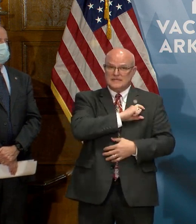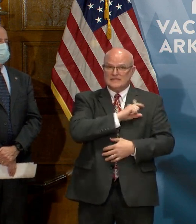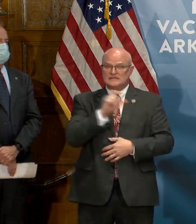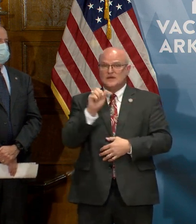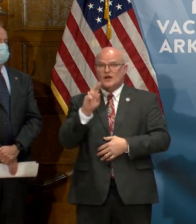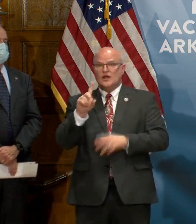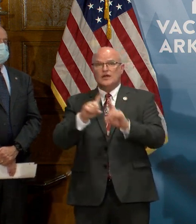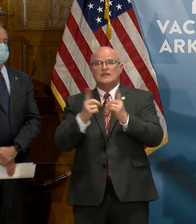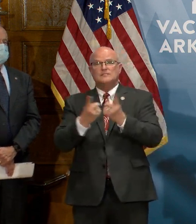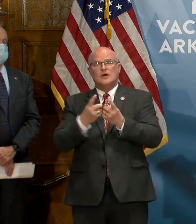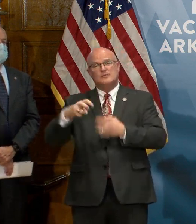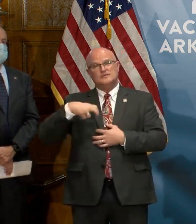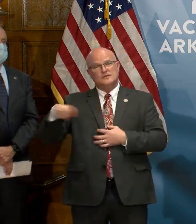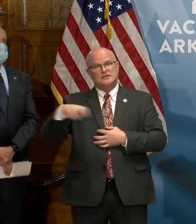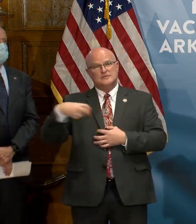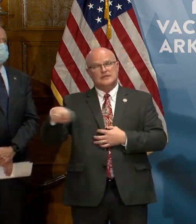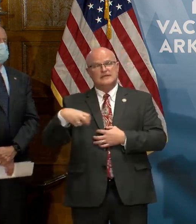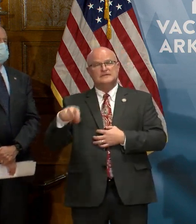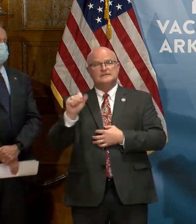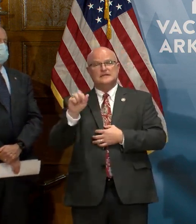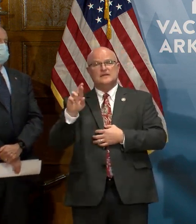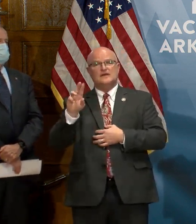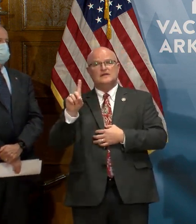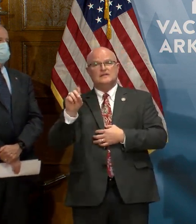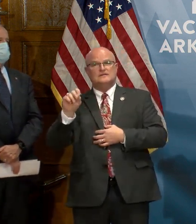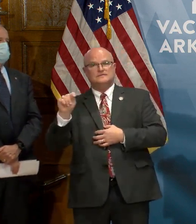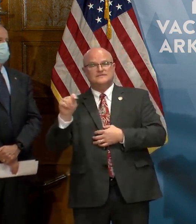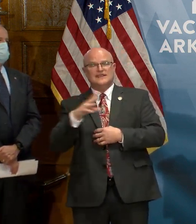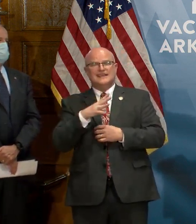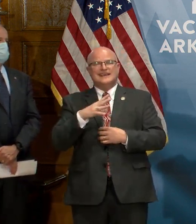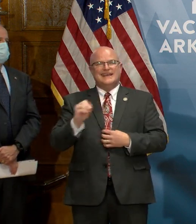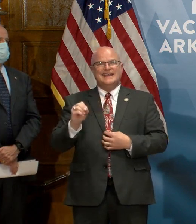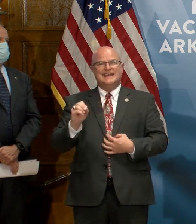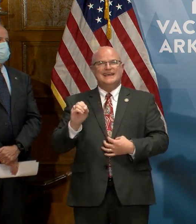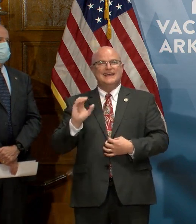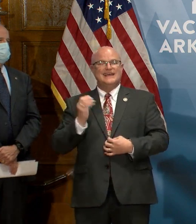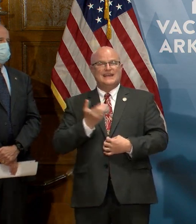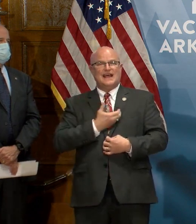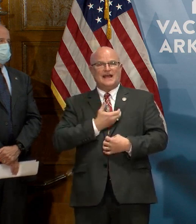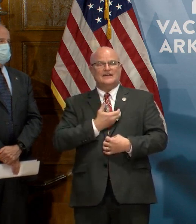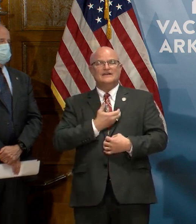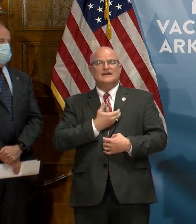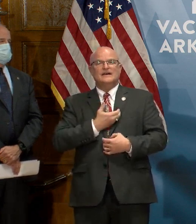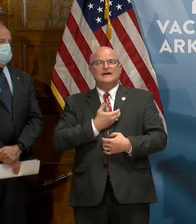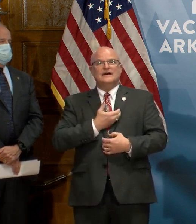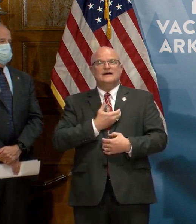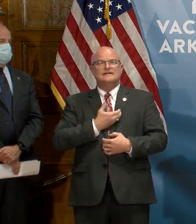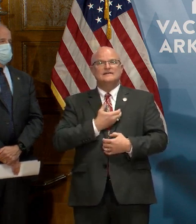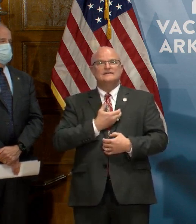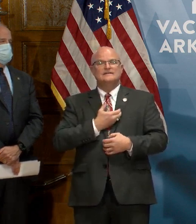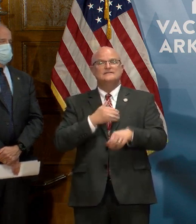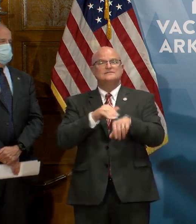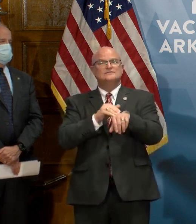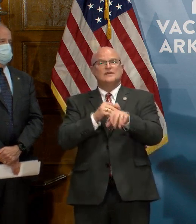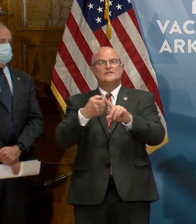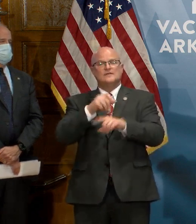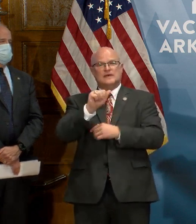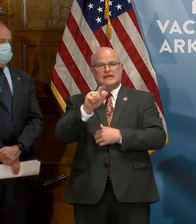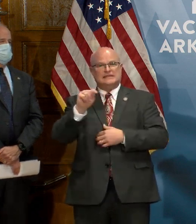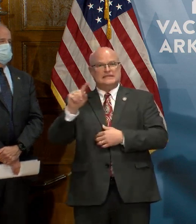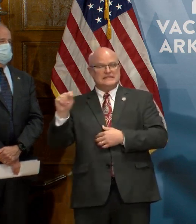Arkansas Department of Transportation, and our carriers from